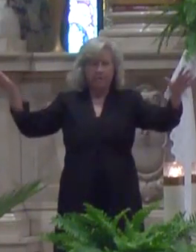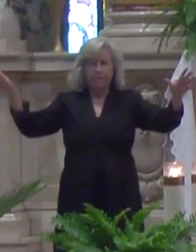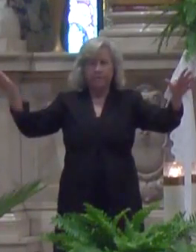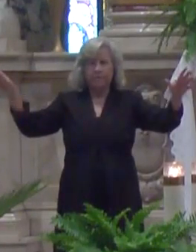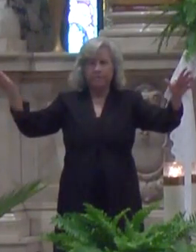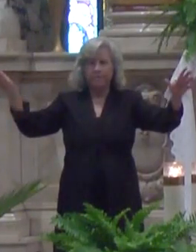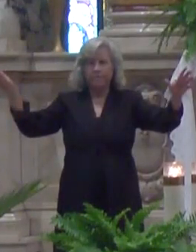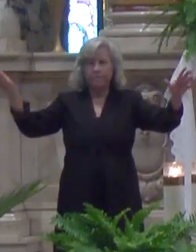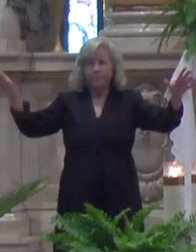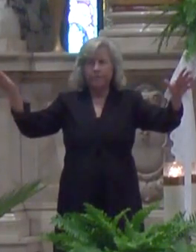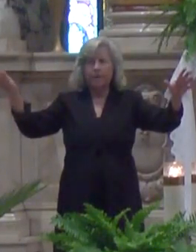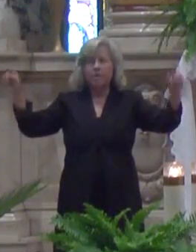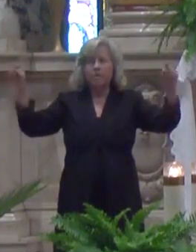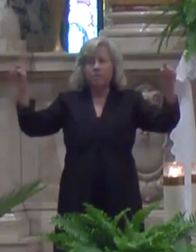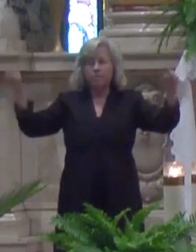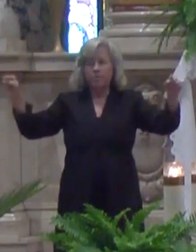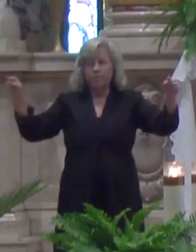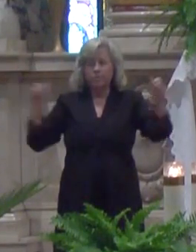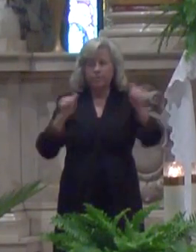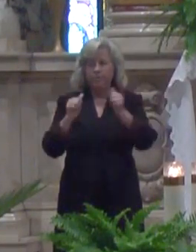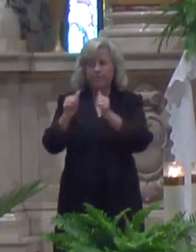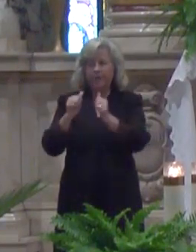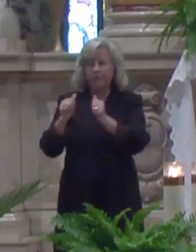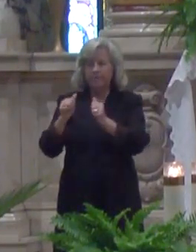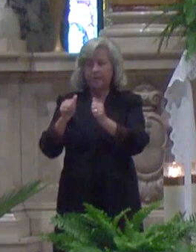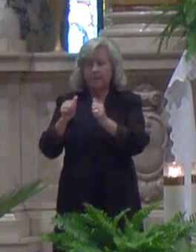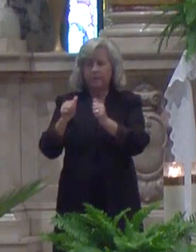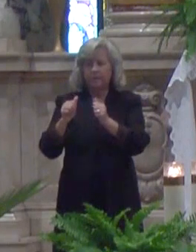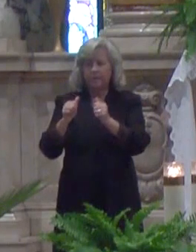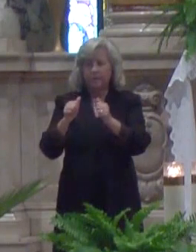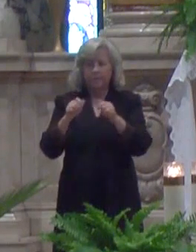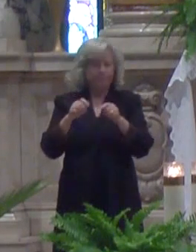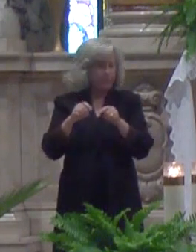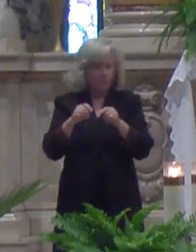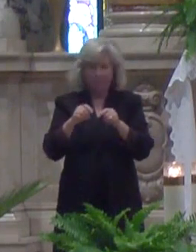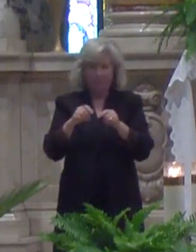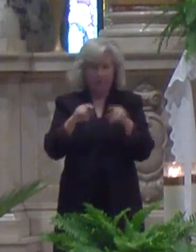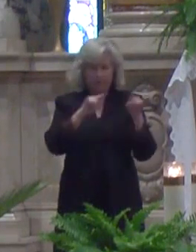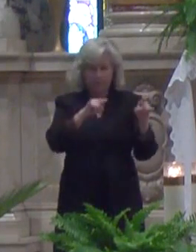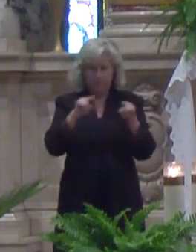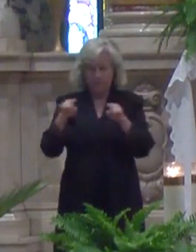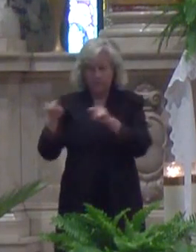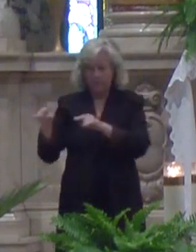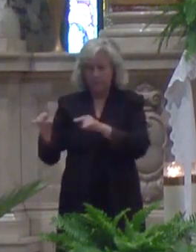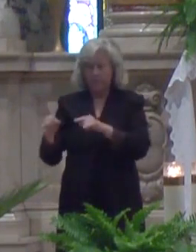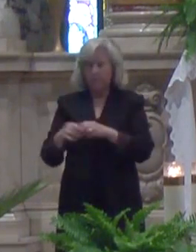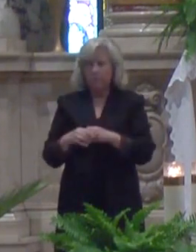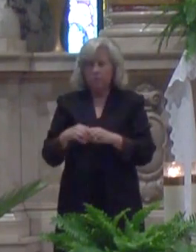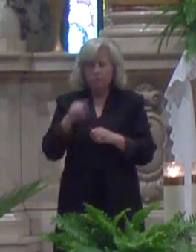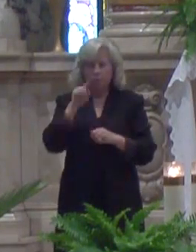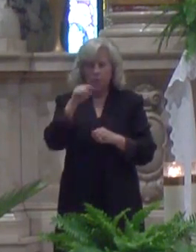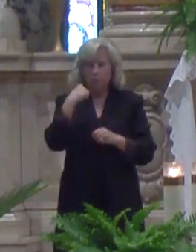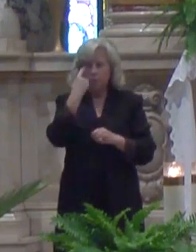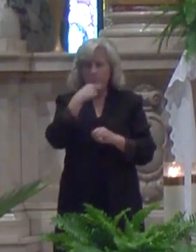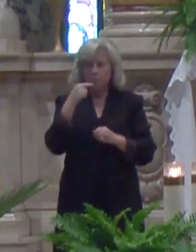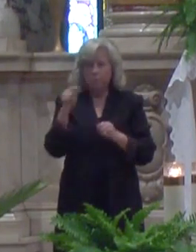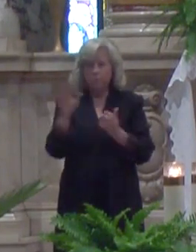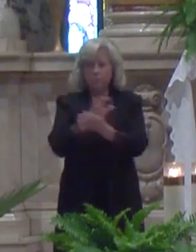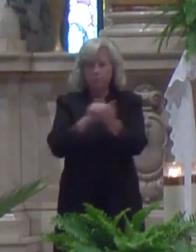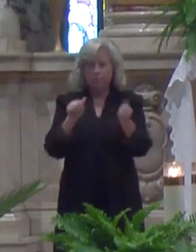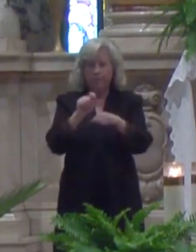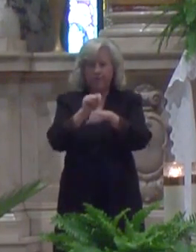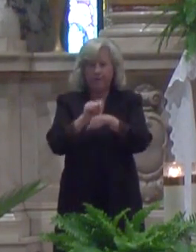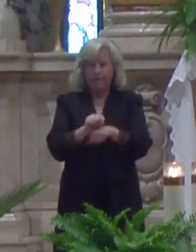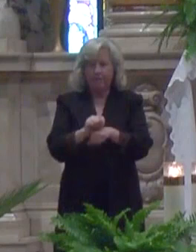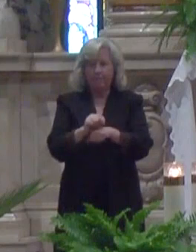left. Those passing by reviled him, shaking their heads and saying, "You who would destroy the temple and